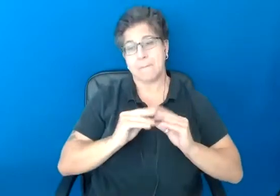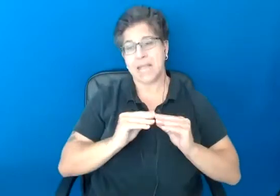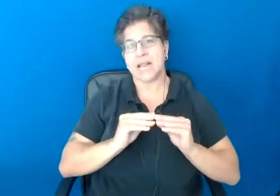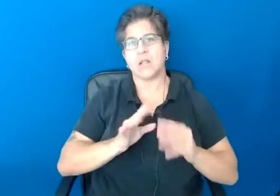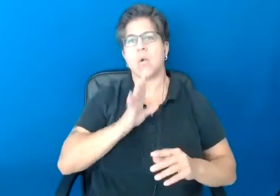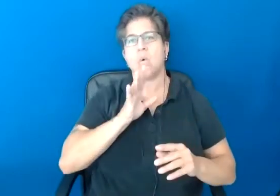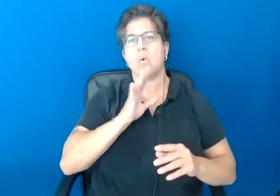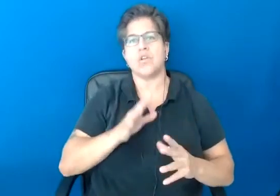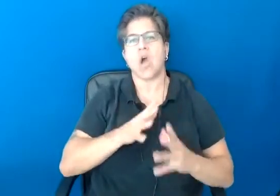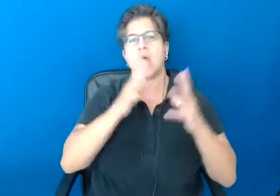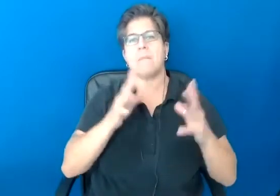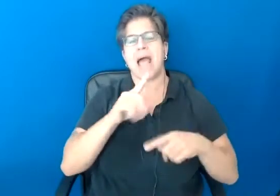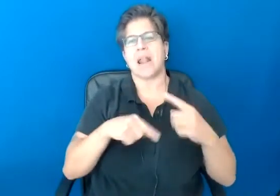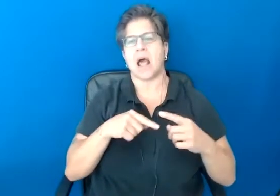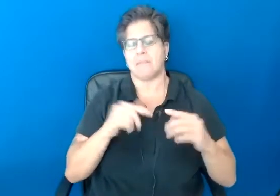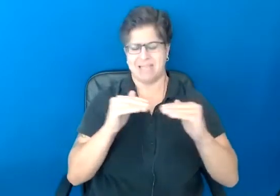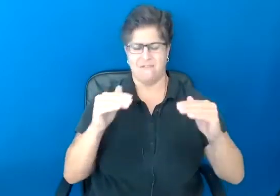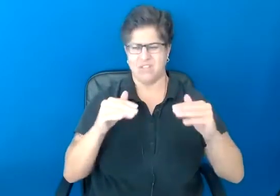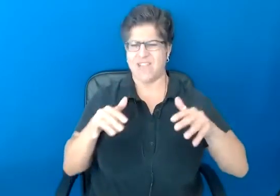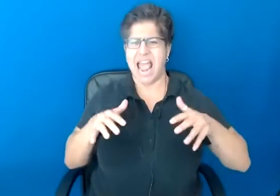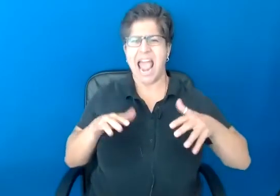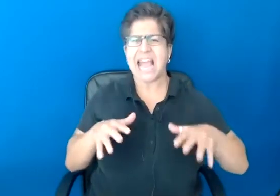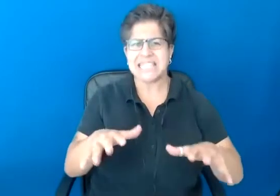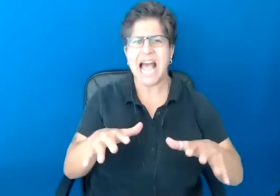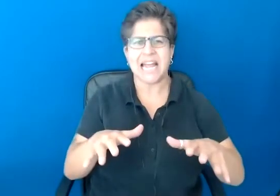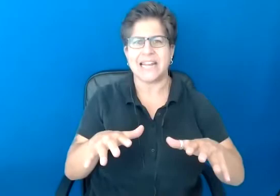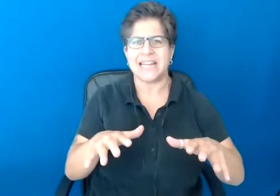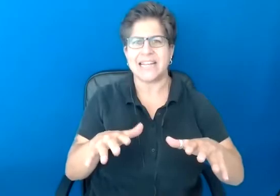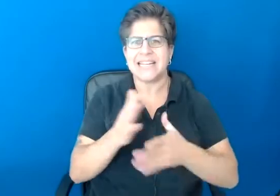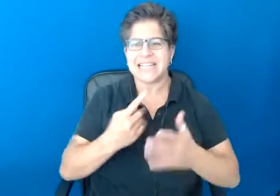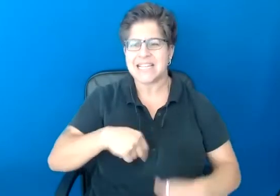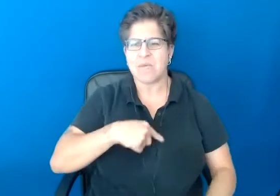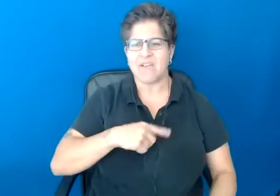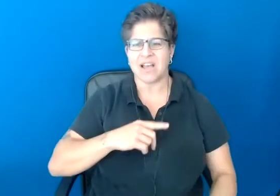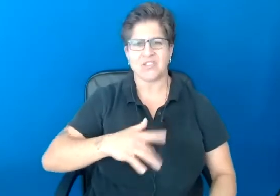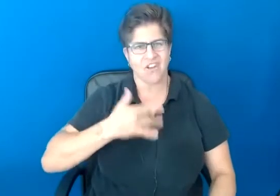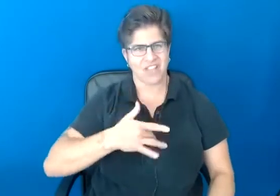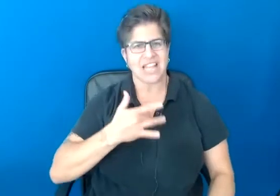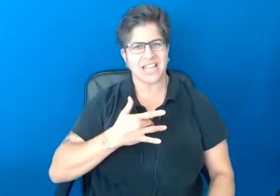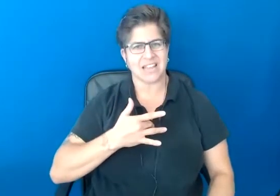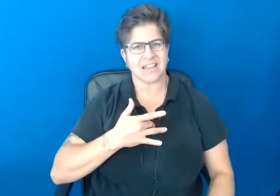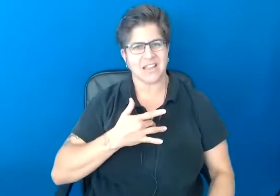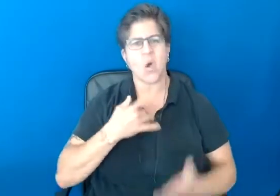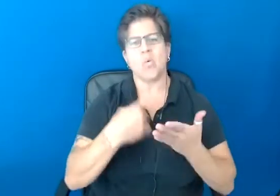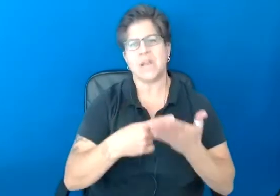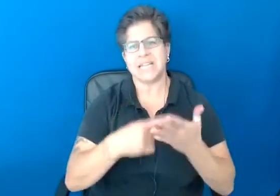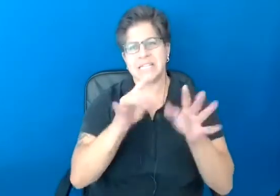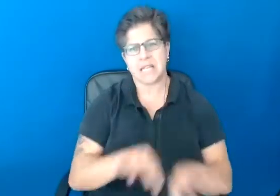the importance of meditation. We really talk about the importance of picking up a phone and talking to somebody on your phone list along